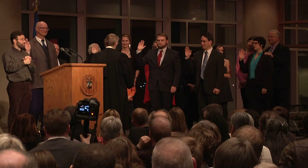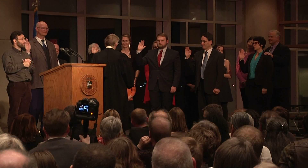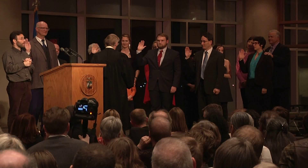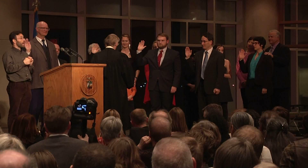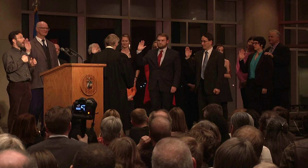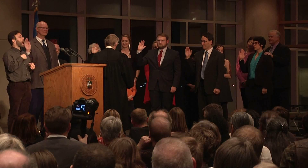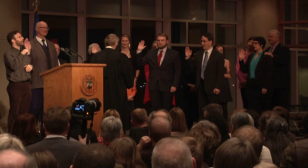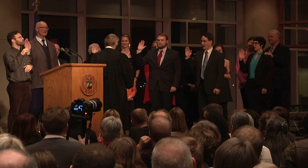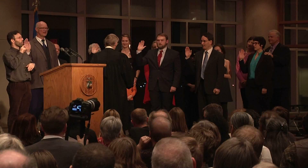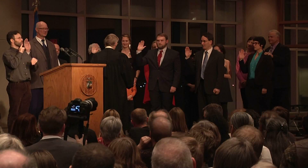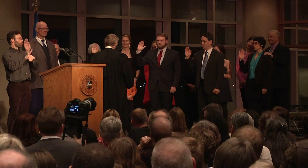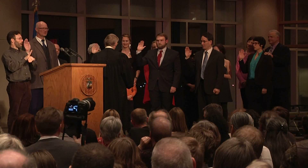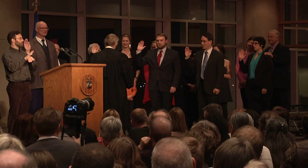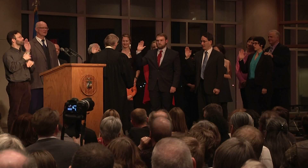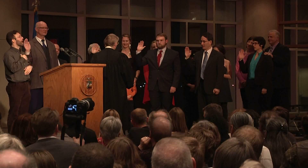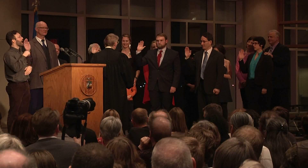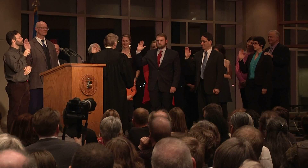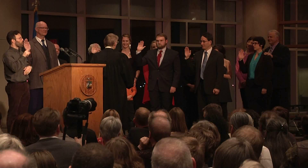I so swear.